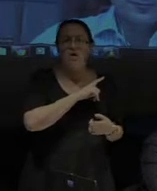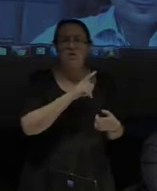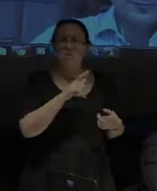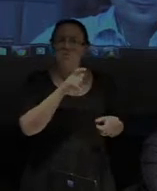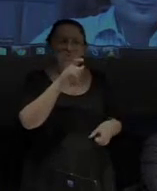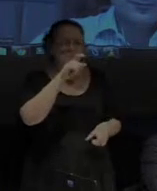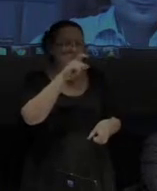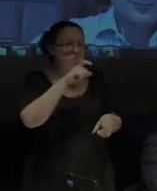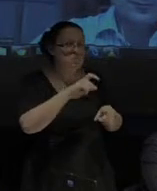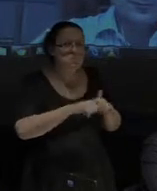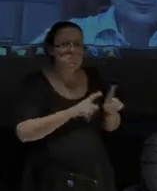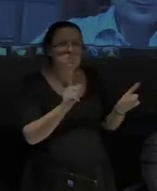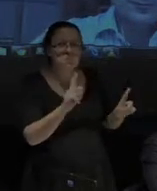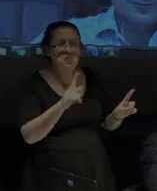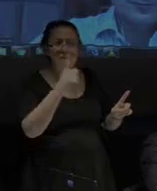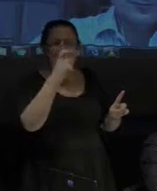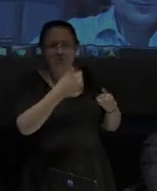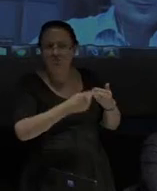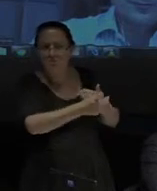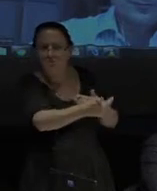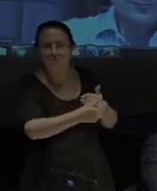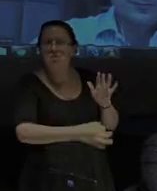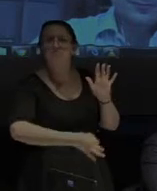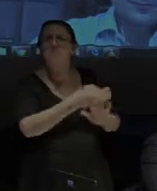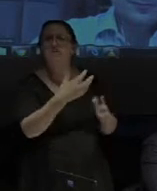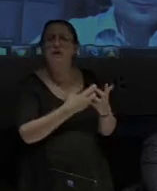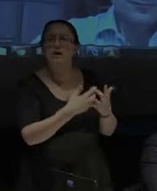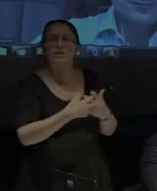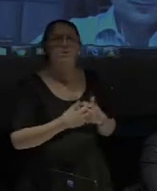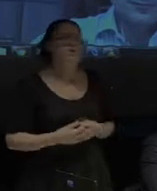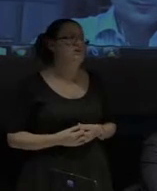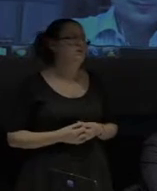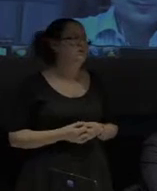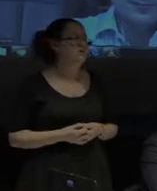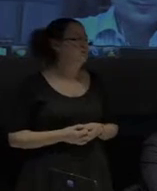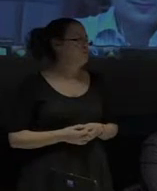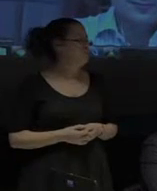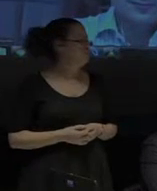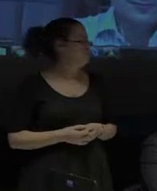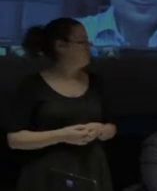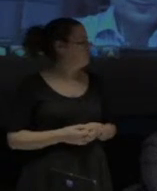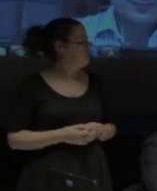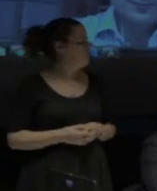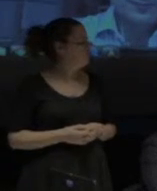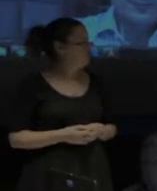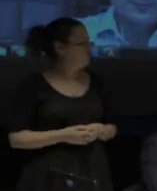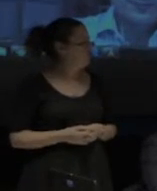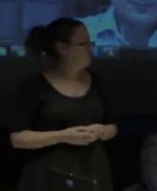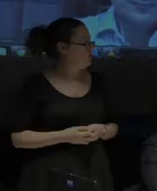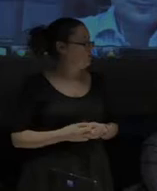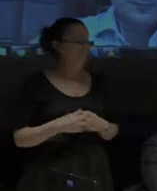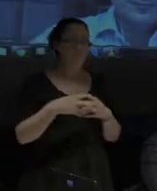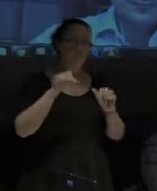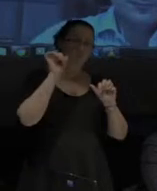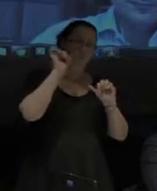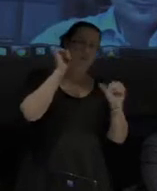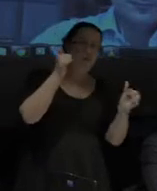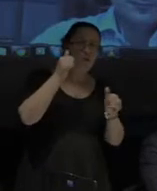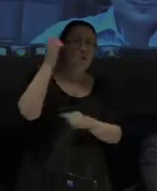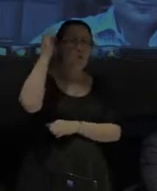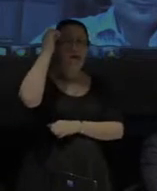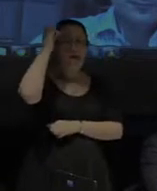employers being better in this whole area. We have a spectacularly renowned and expert panel